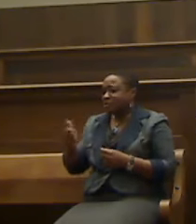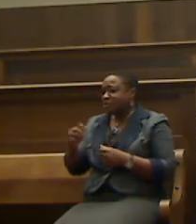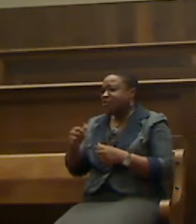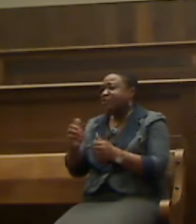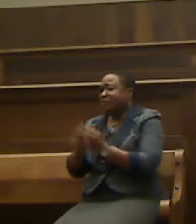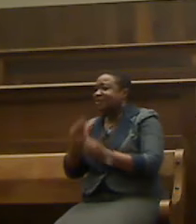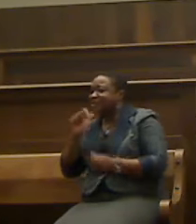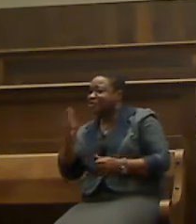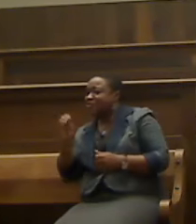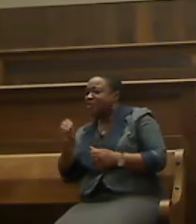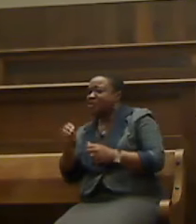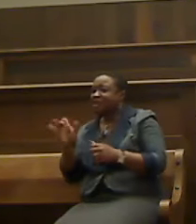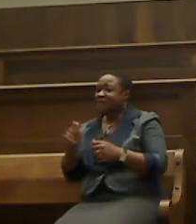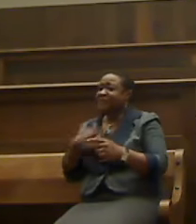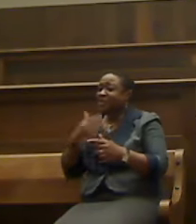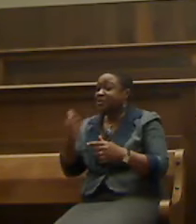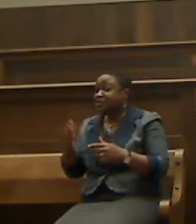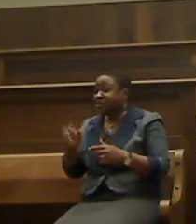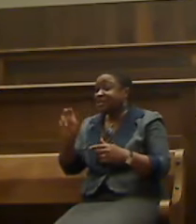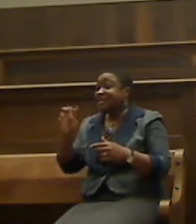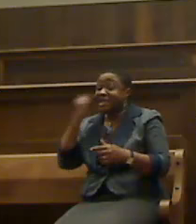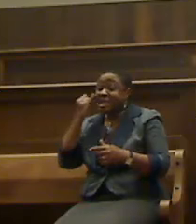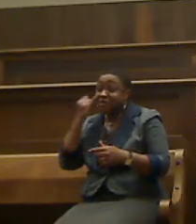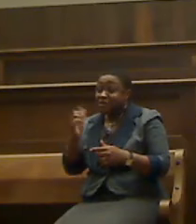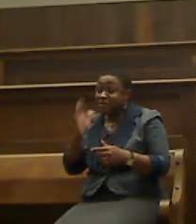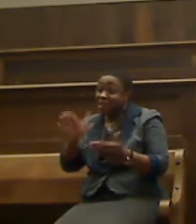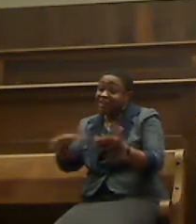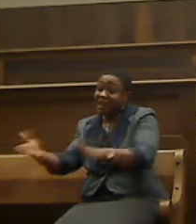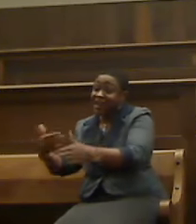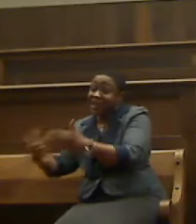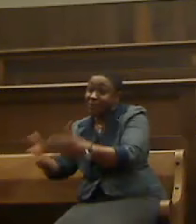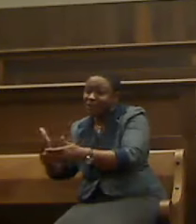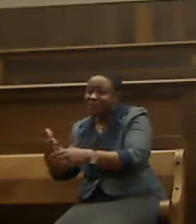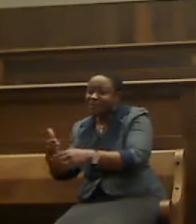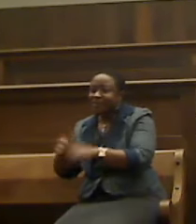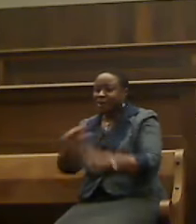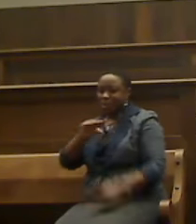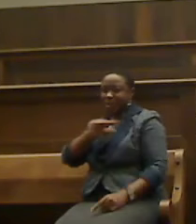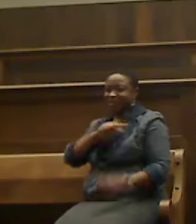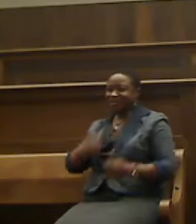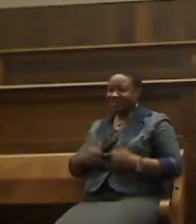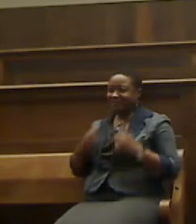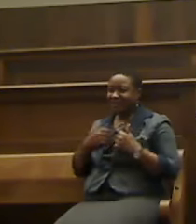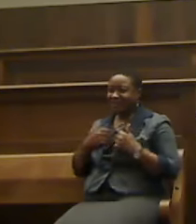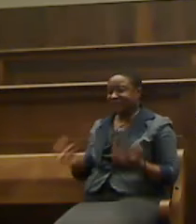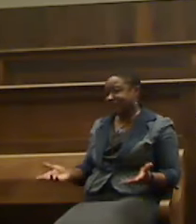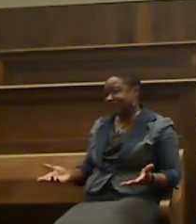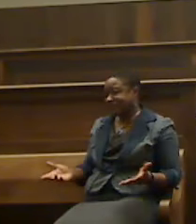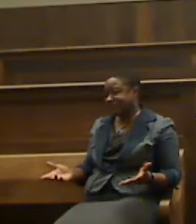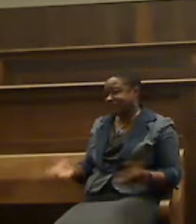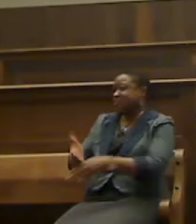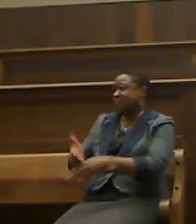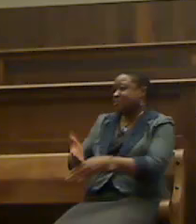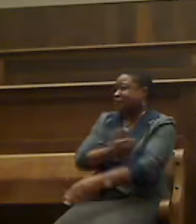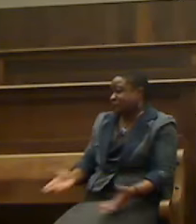diets. And so even if they're going to die anyway, their quality of life may be dramatically